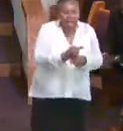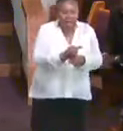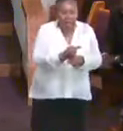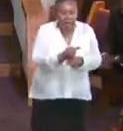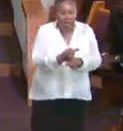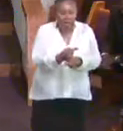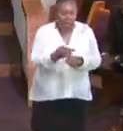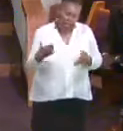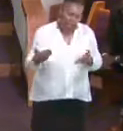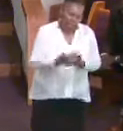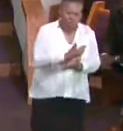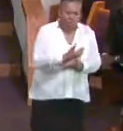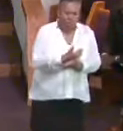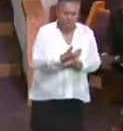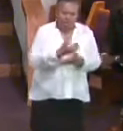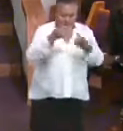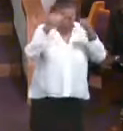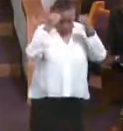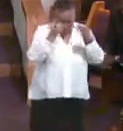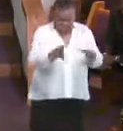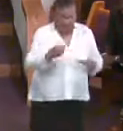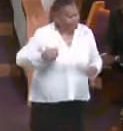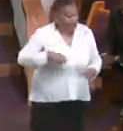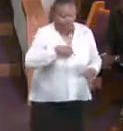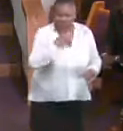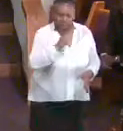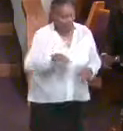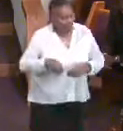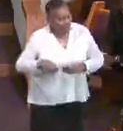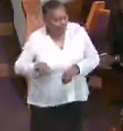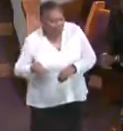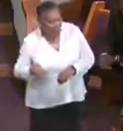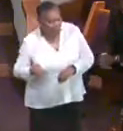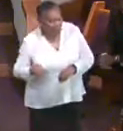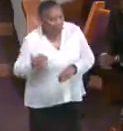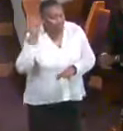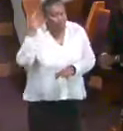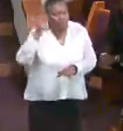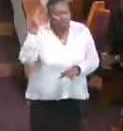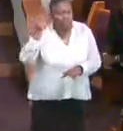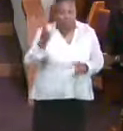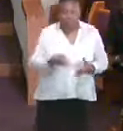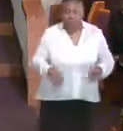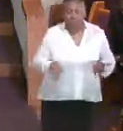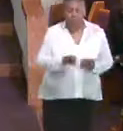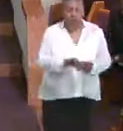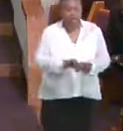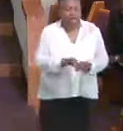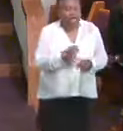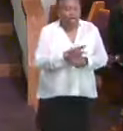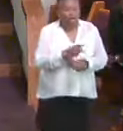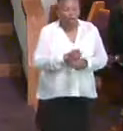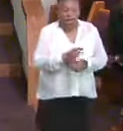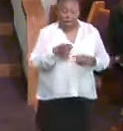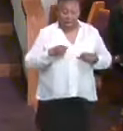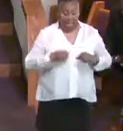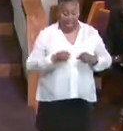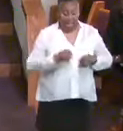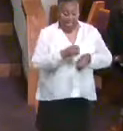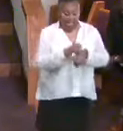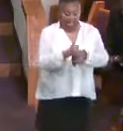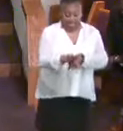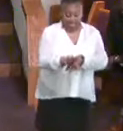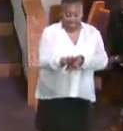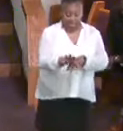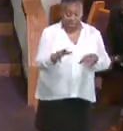your information. It is kept in-house. The reason why this is important is that every year I send out Christmas cards to all of